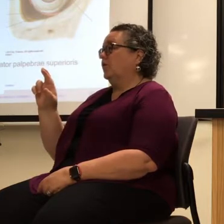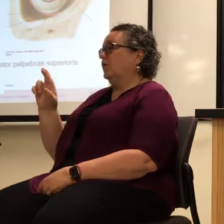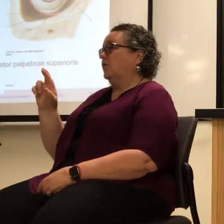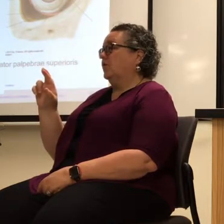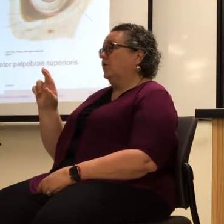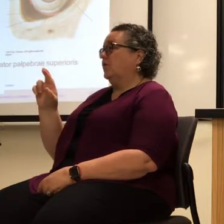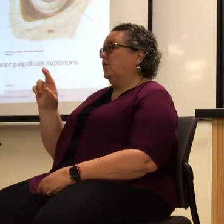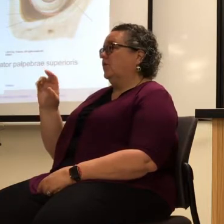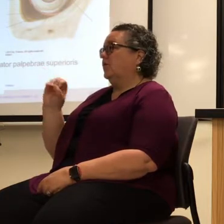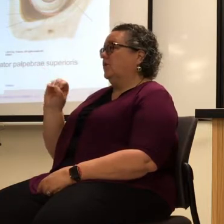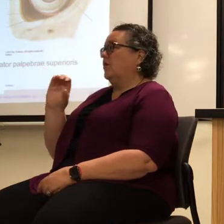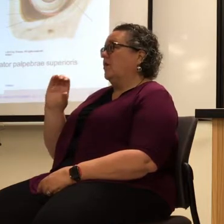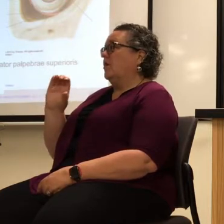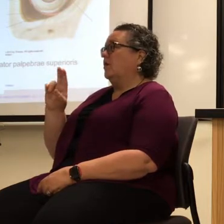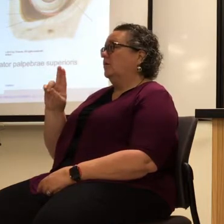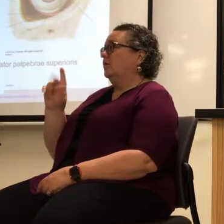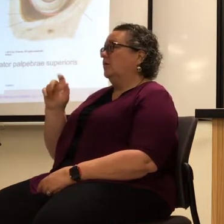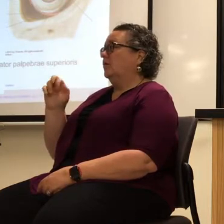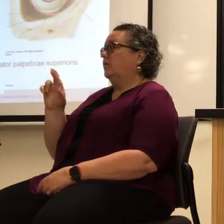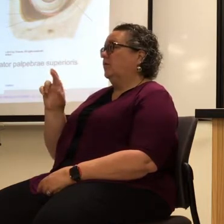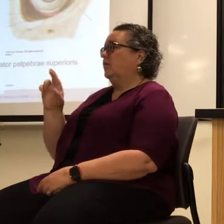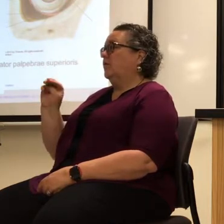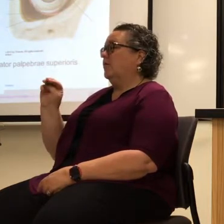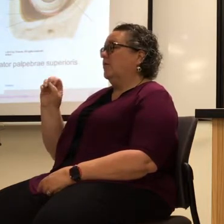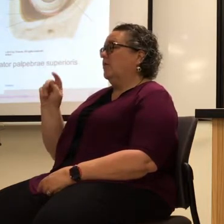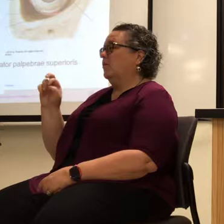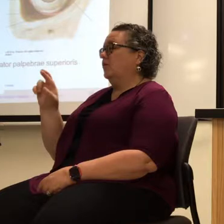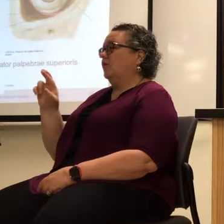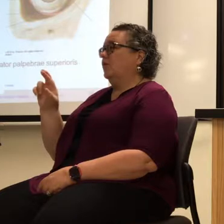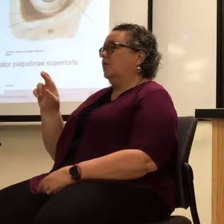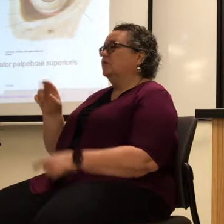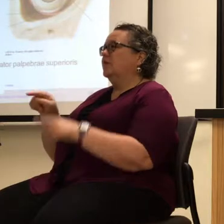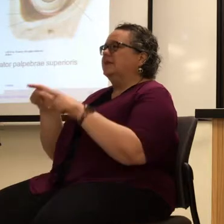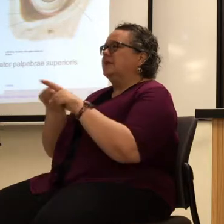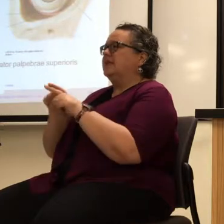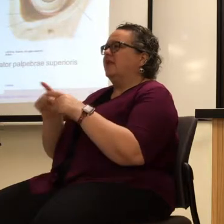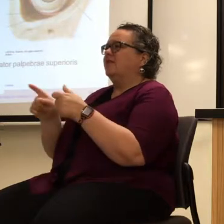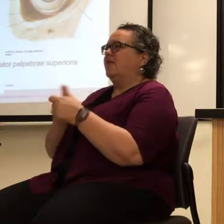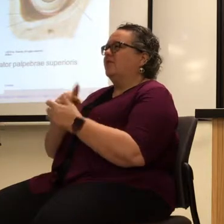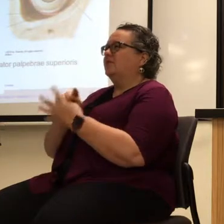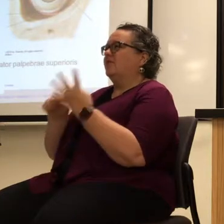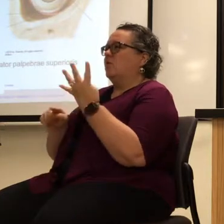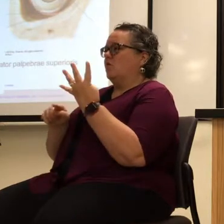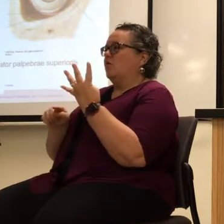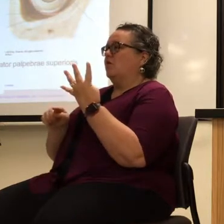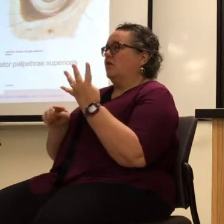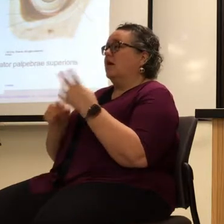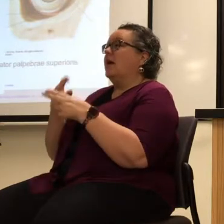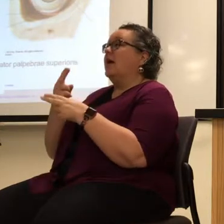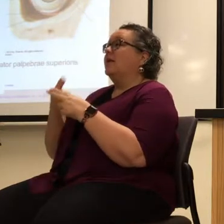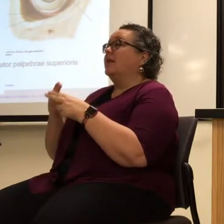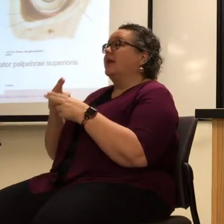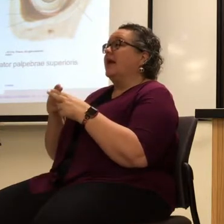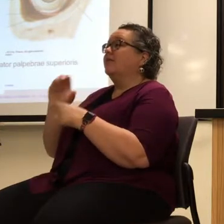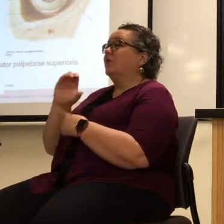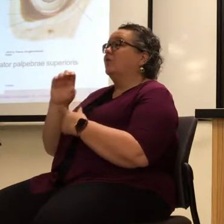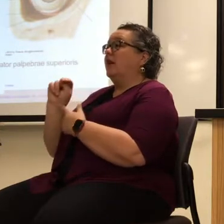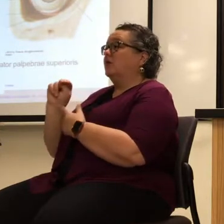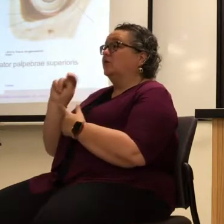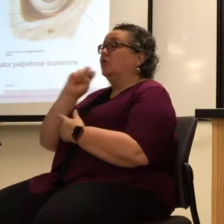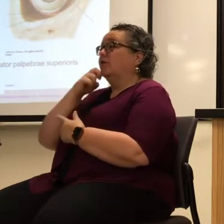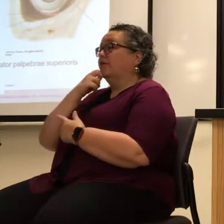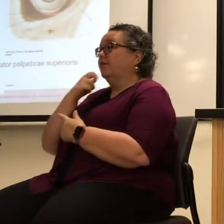So it's just, it's the same for the first four. The name for cranial nerve 4 is